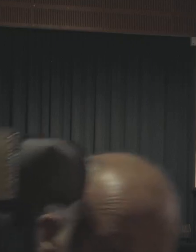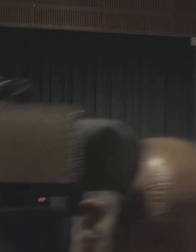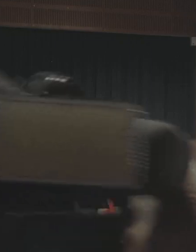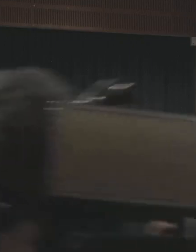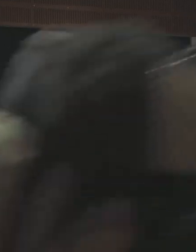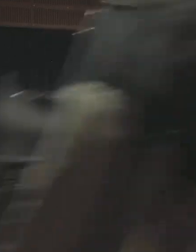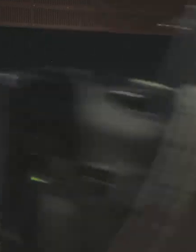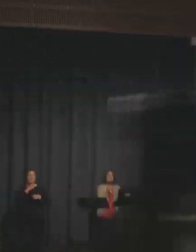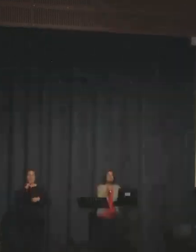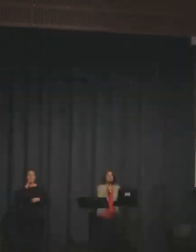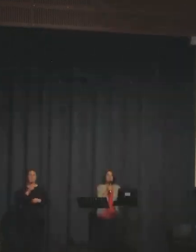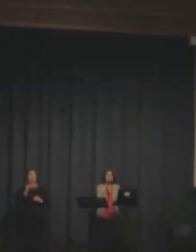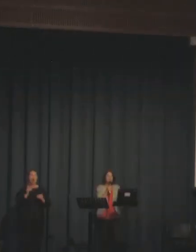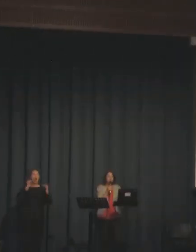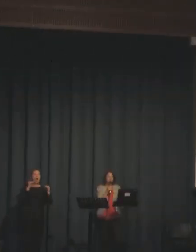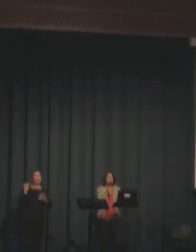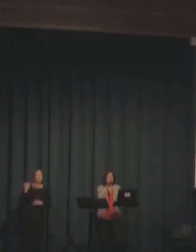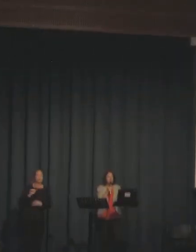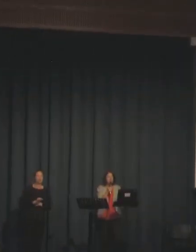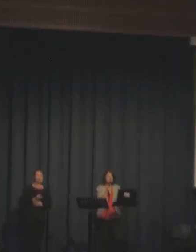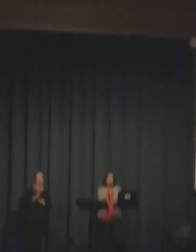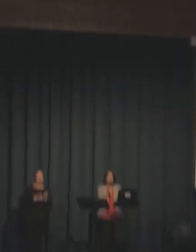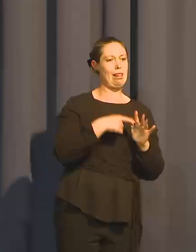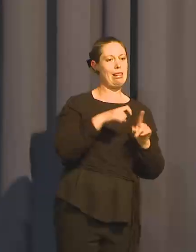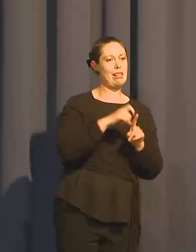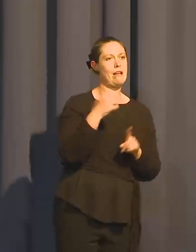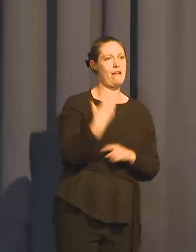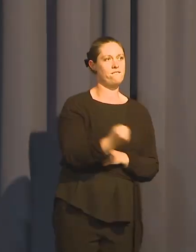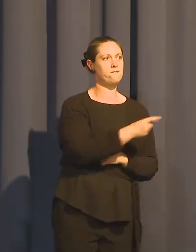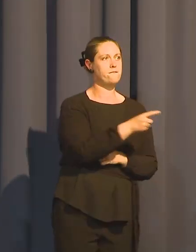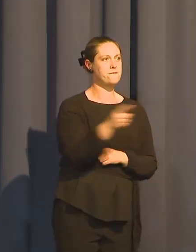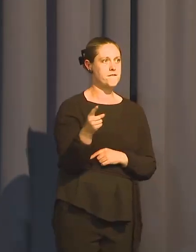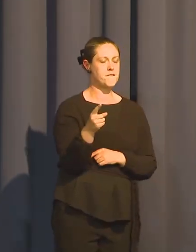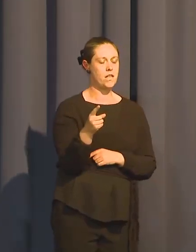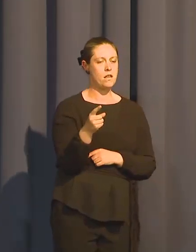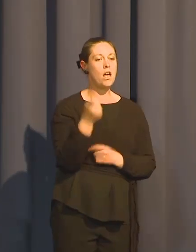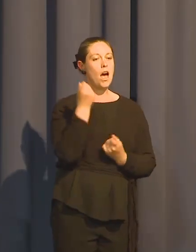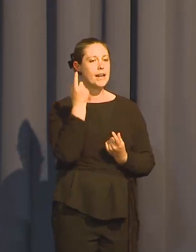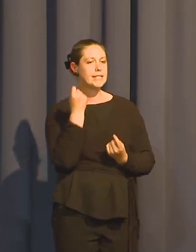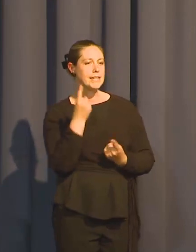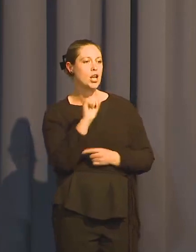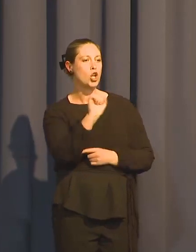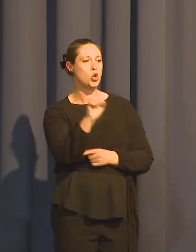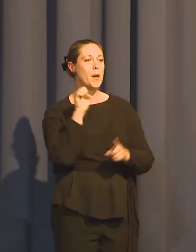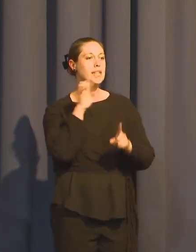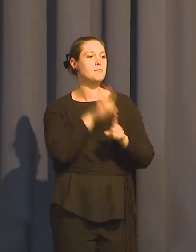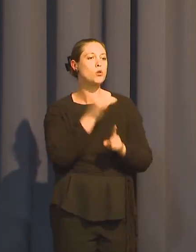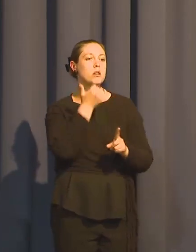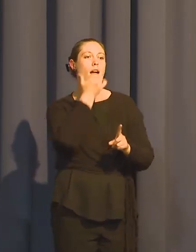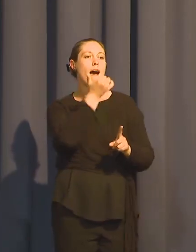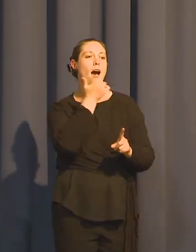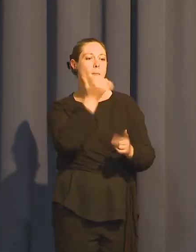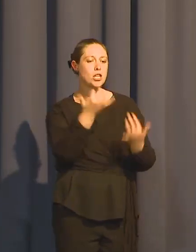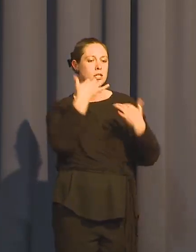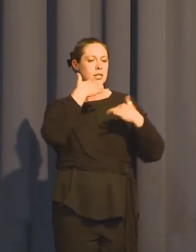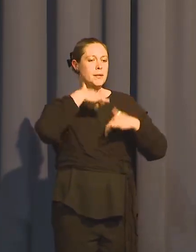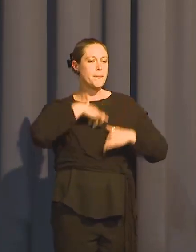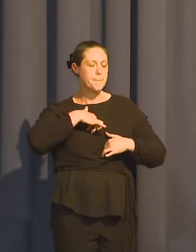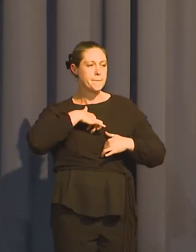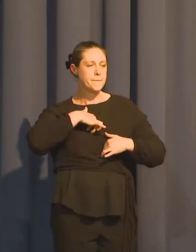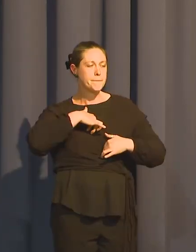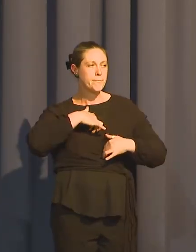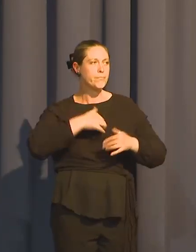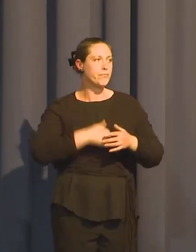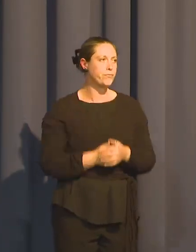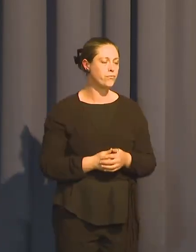and understand your own risk factors for lead exposure. The second purpose was to look at